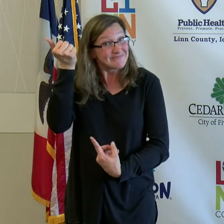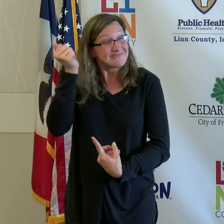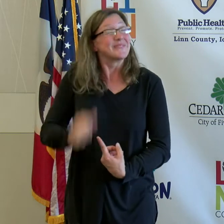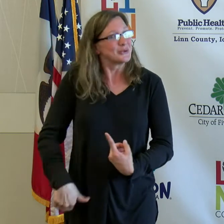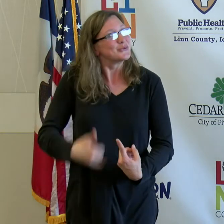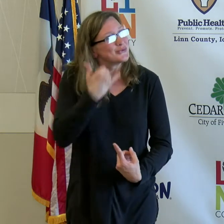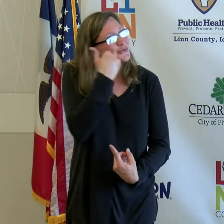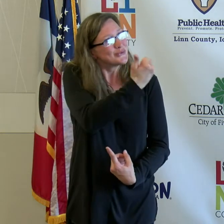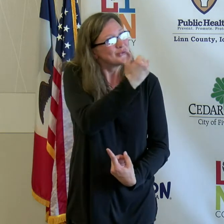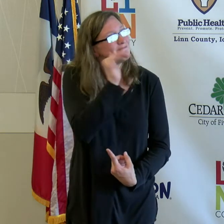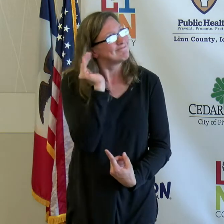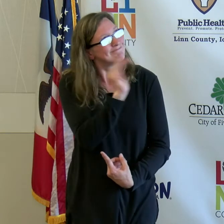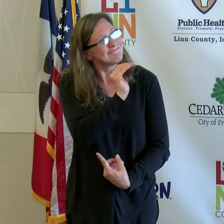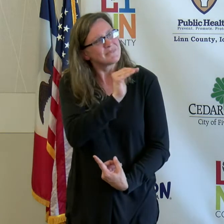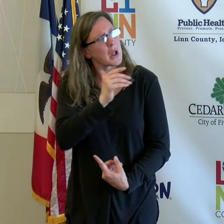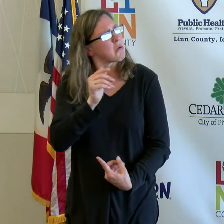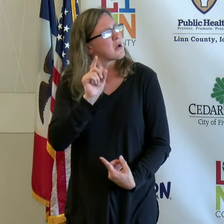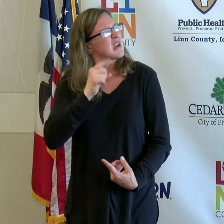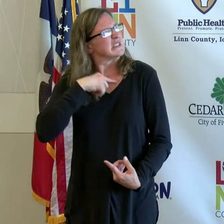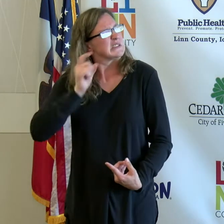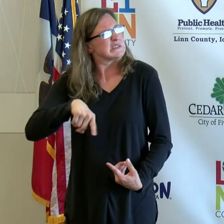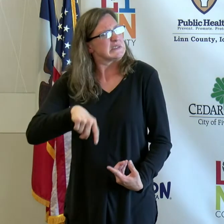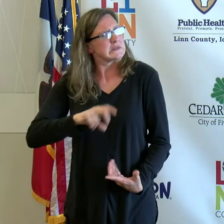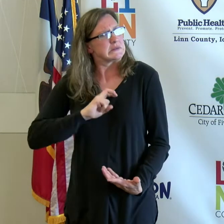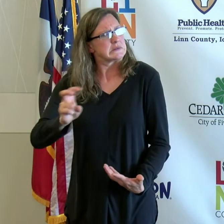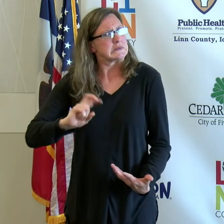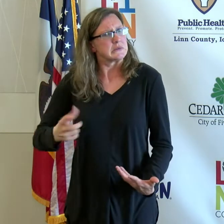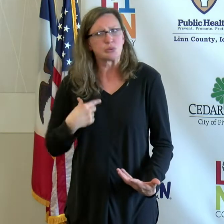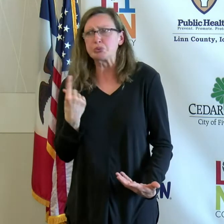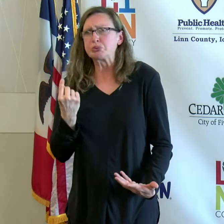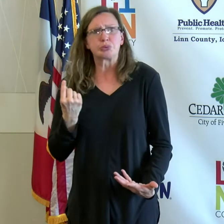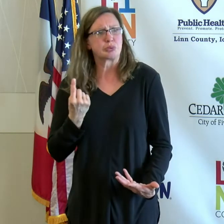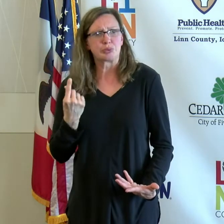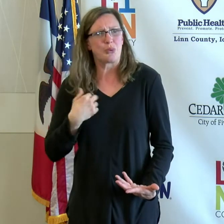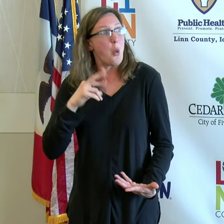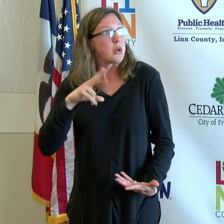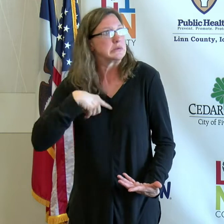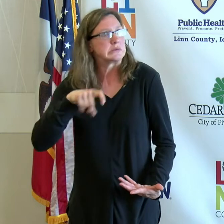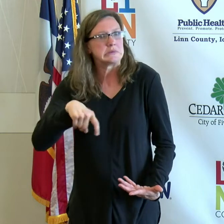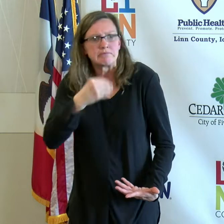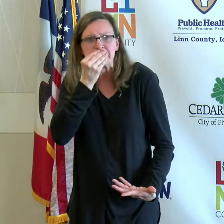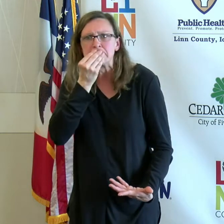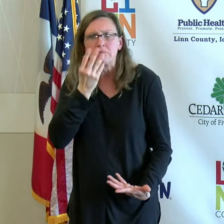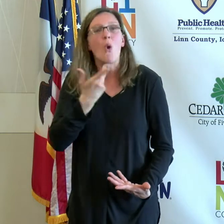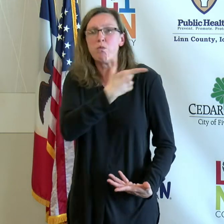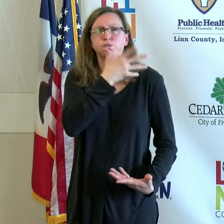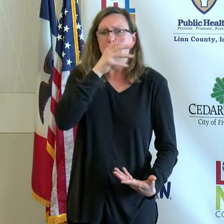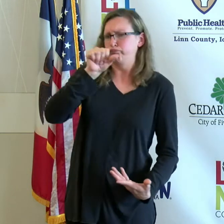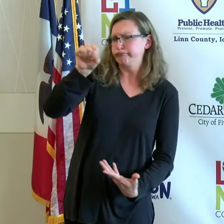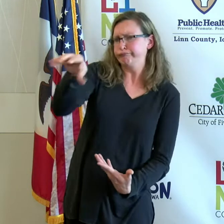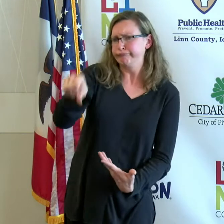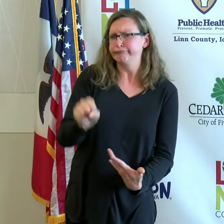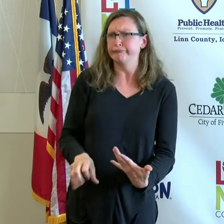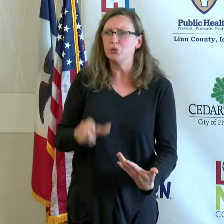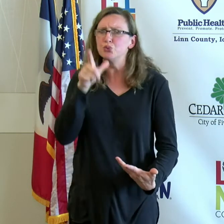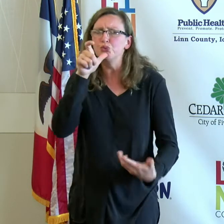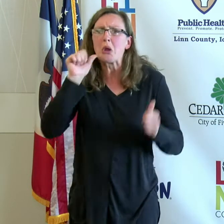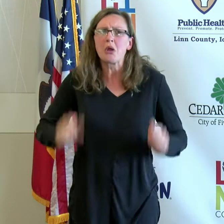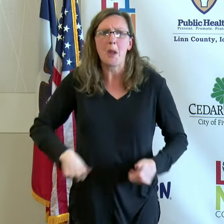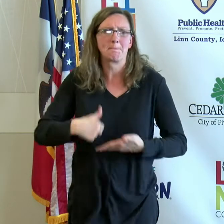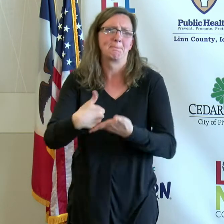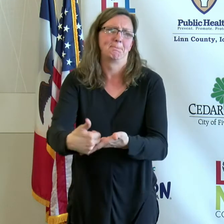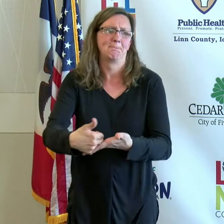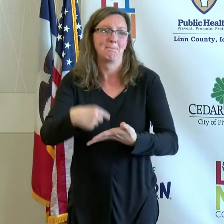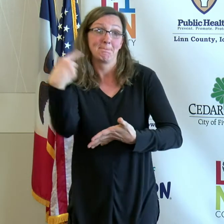access who may have special needs or unique needs, rather, during this